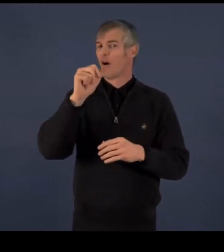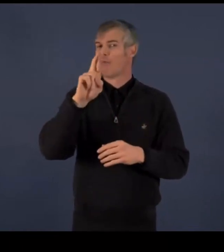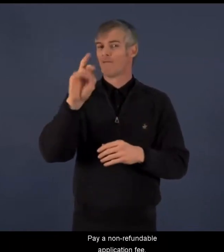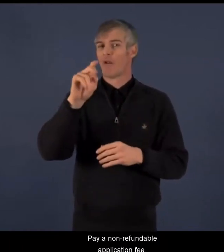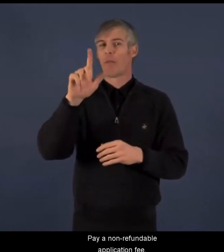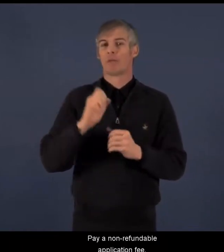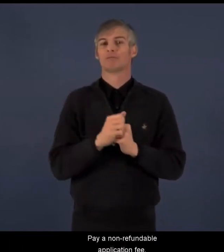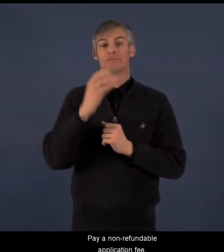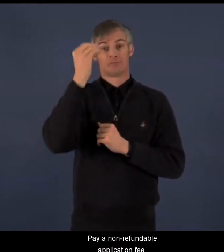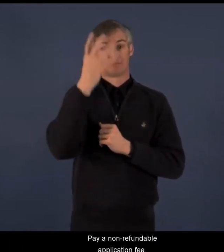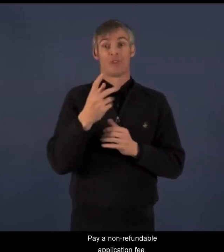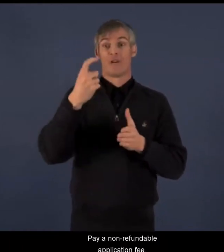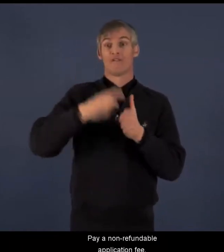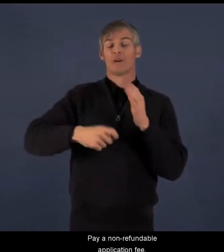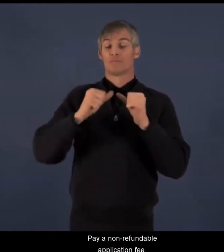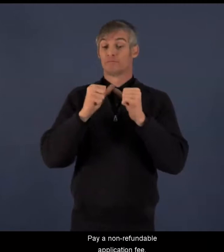Pay a non-refundable application fee.